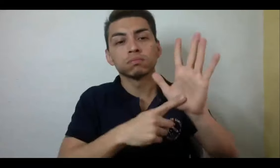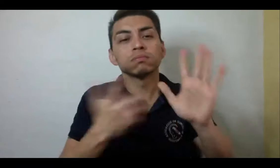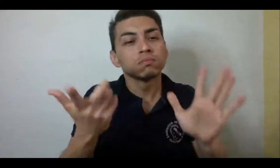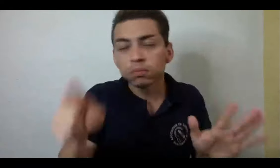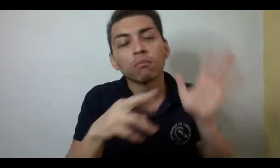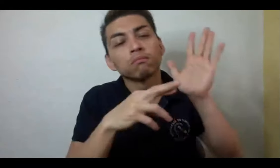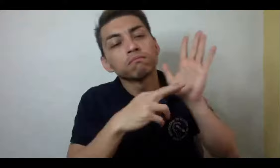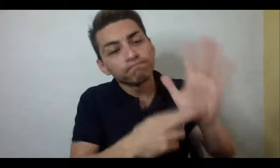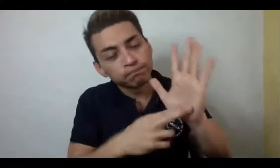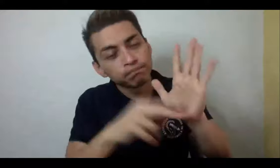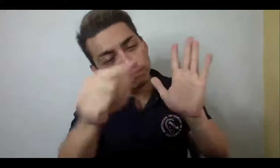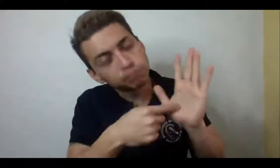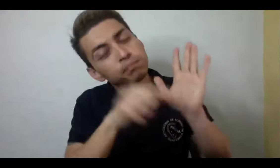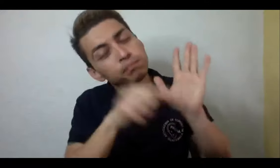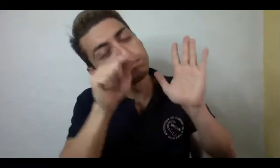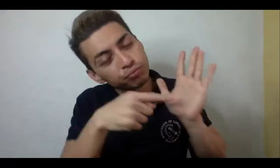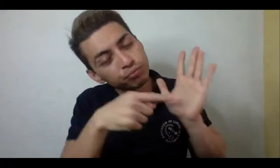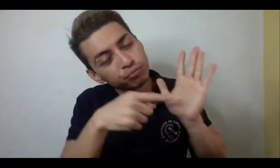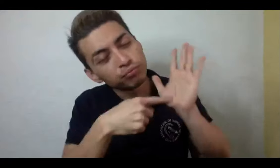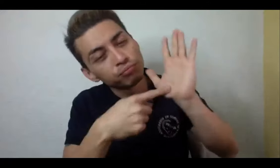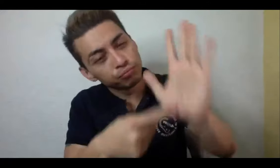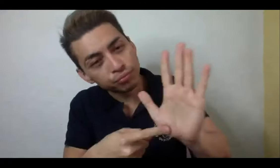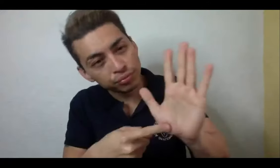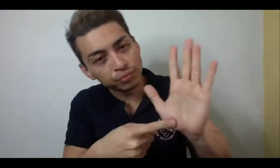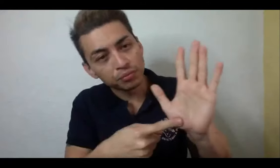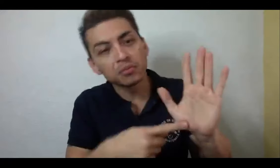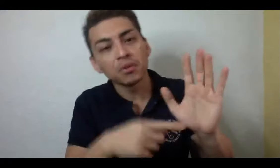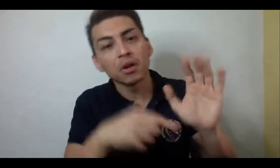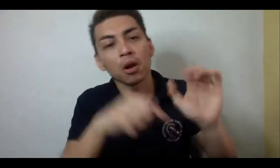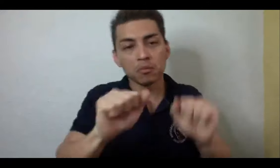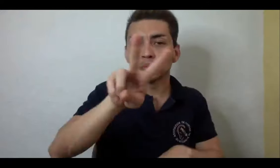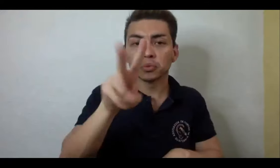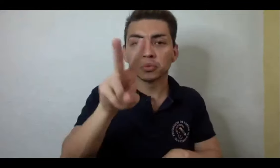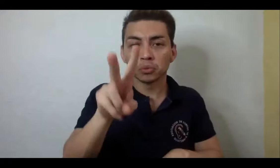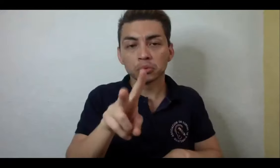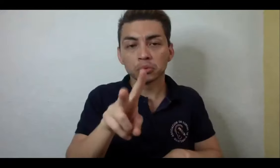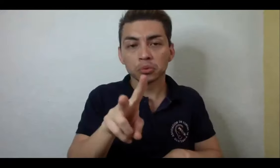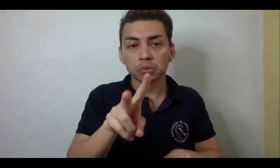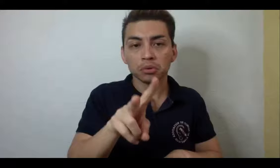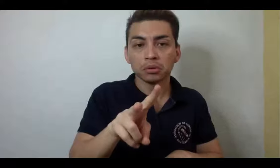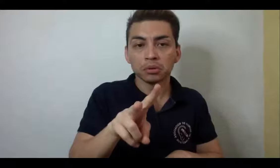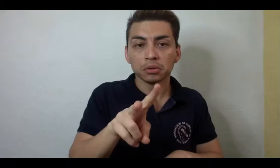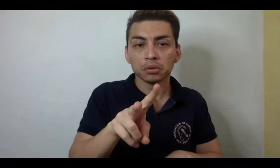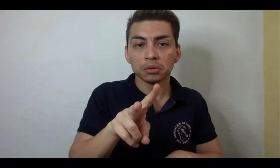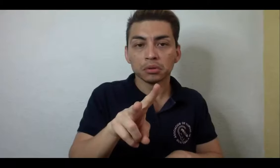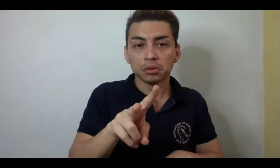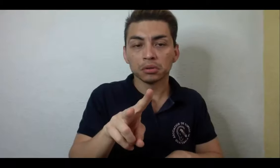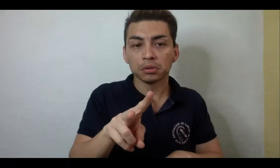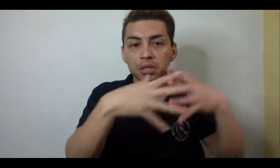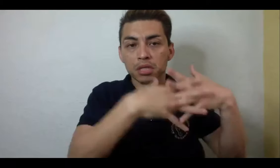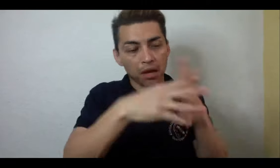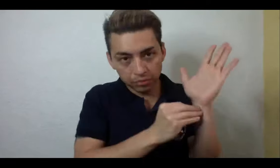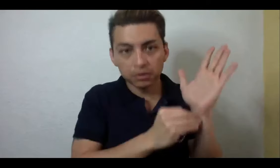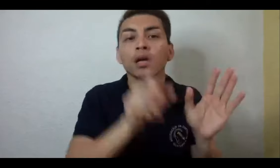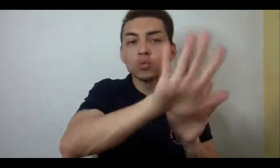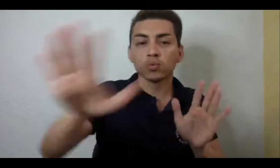of the report for the English and Dutch speaking Caribbean countries, followed by a panel discussion with key actors in the